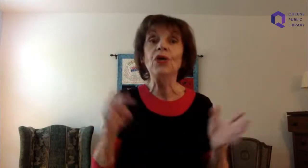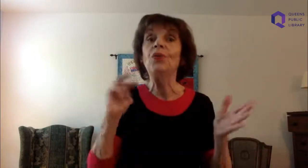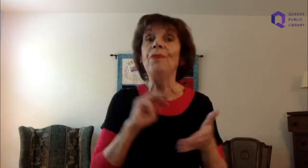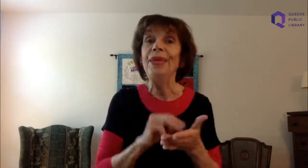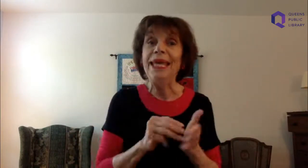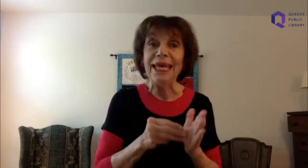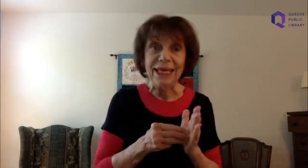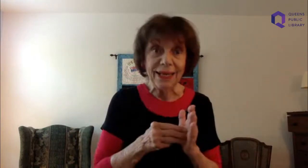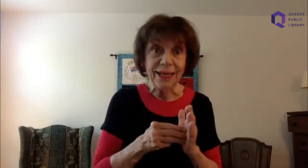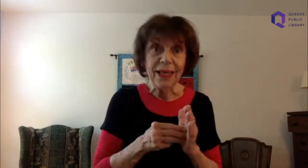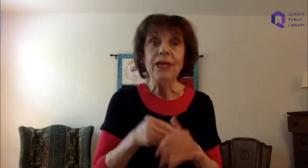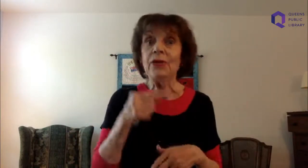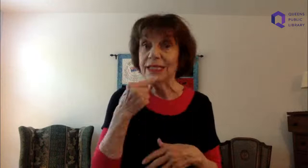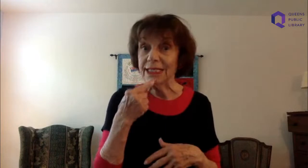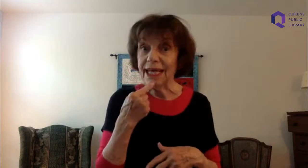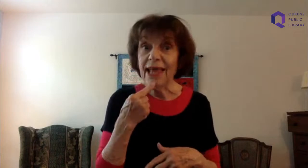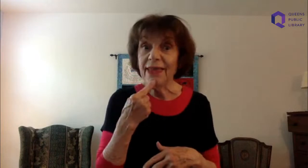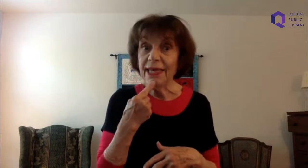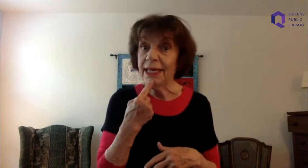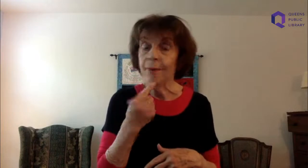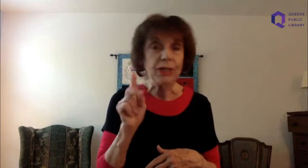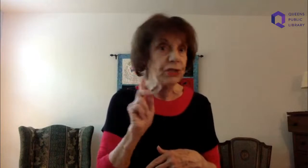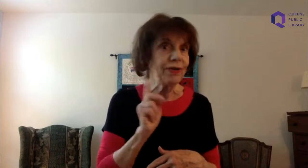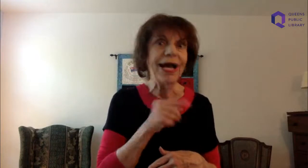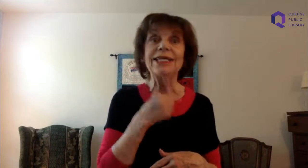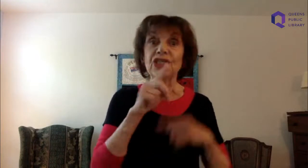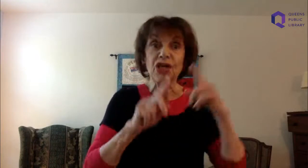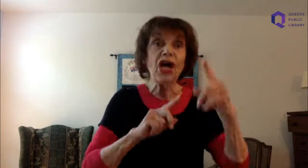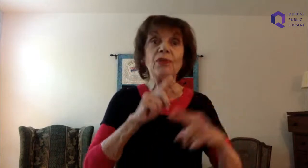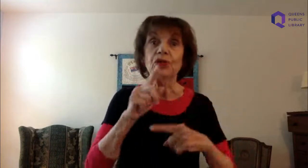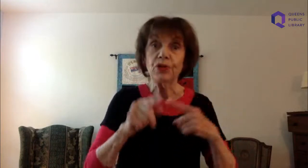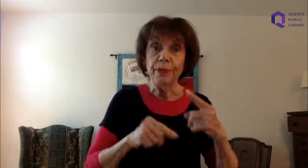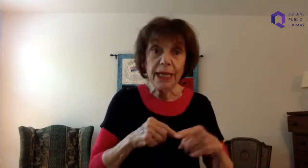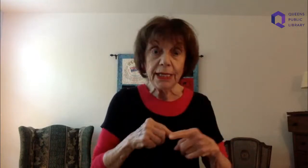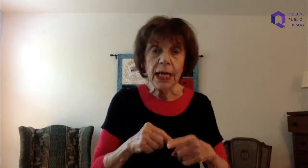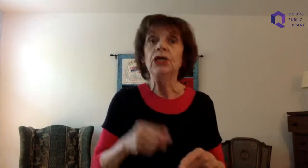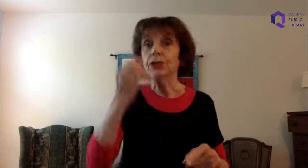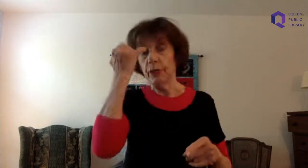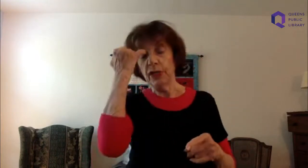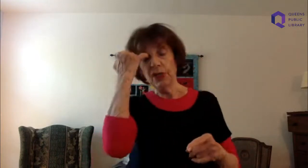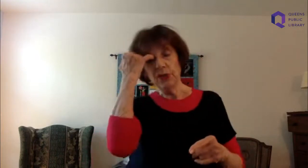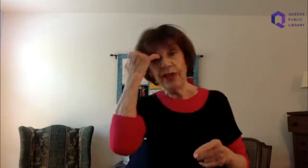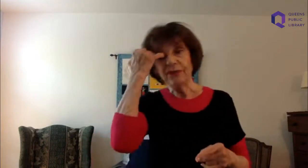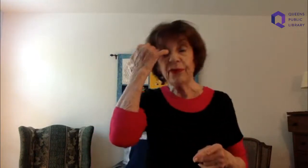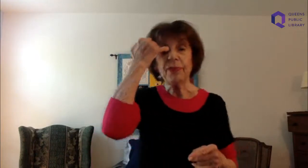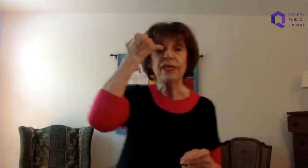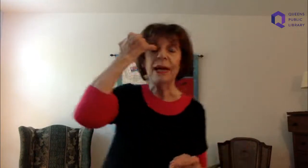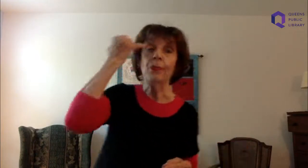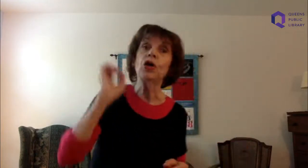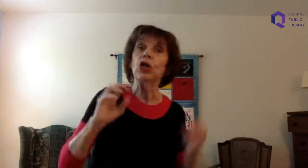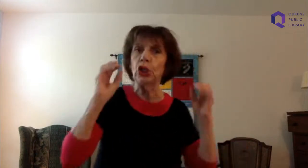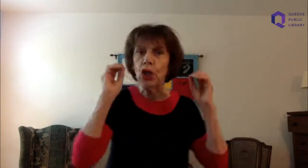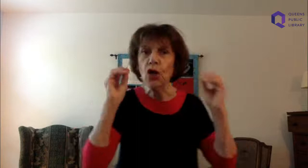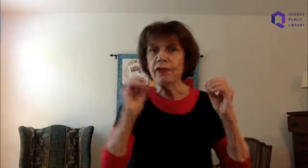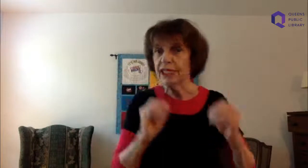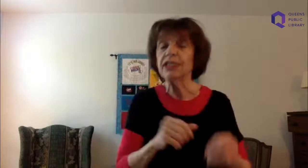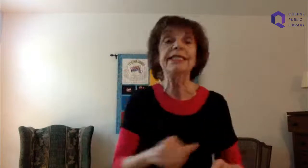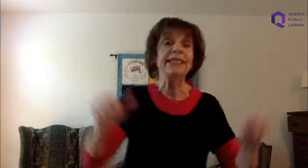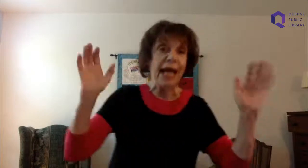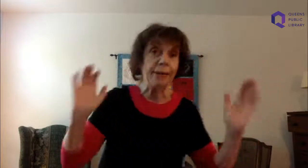you mean. You can say the idiom, but you've got to sign what you mean. So we're going to do that from the top. We're going to learn this because this